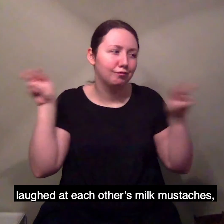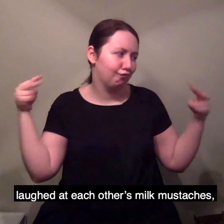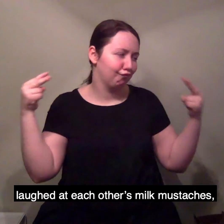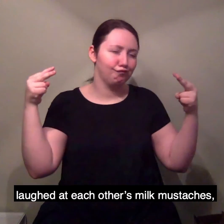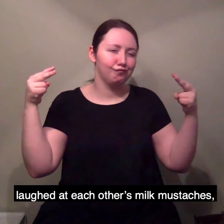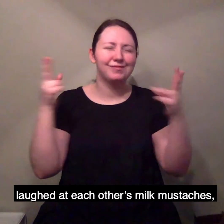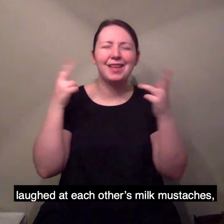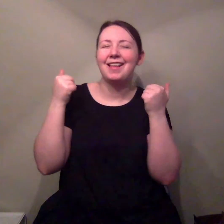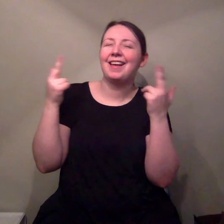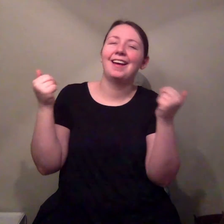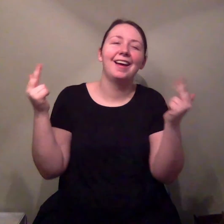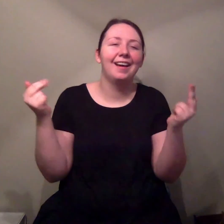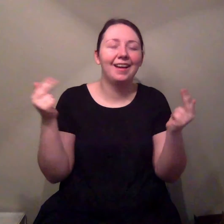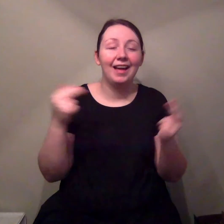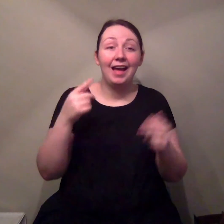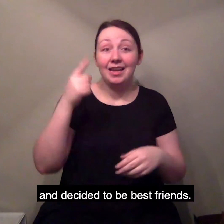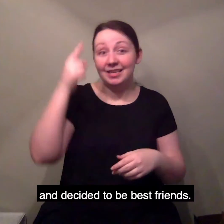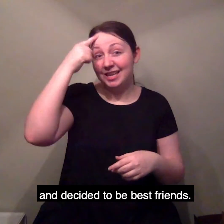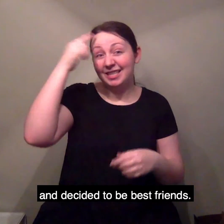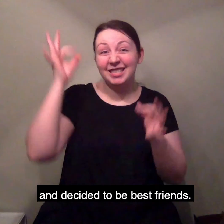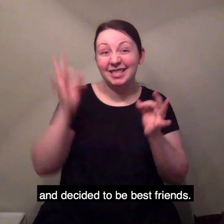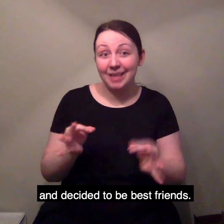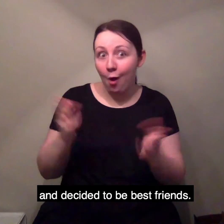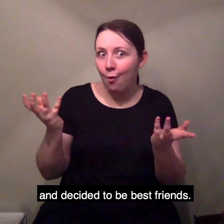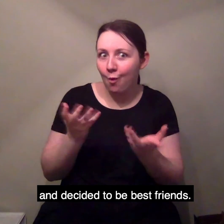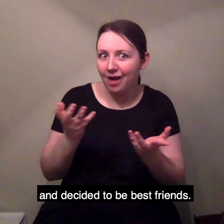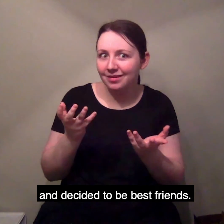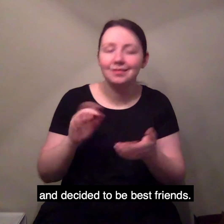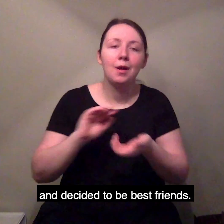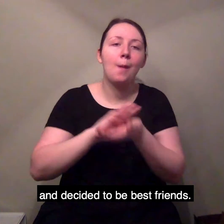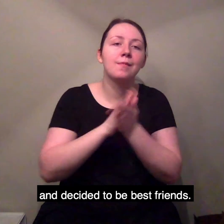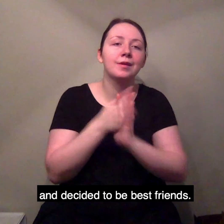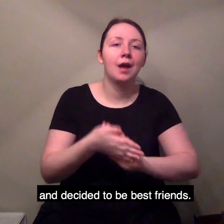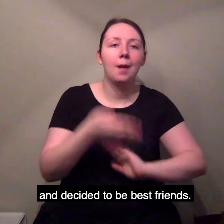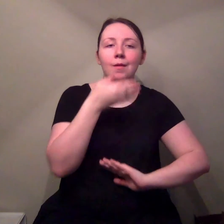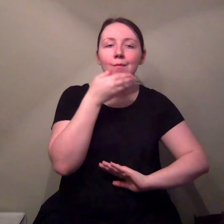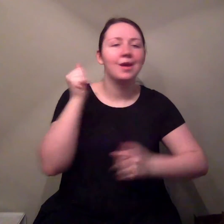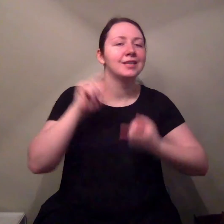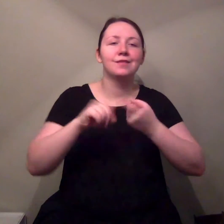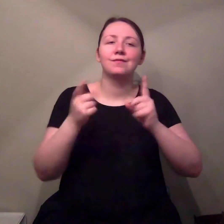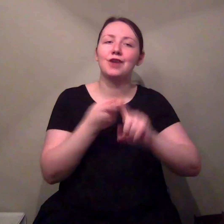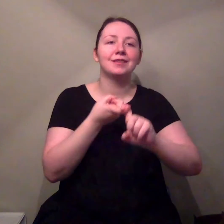mustaches, and decided to be best friends.